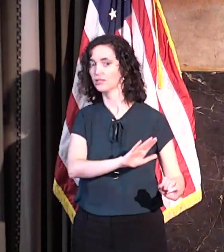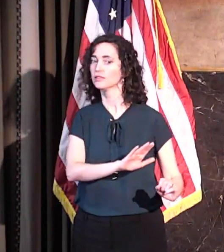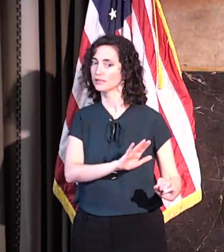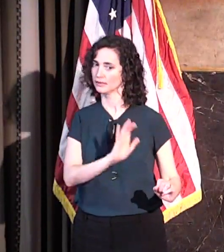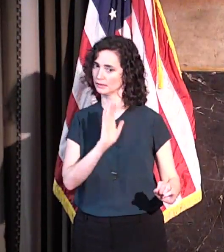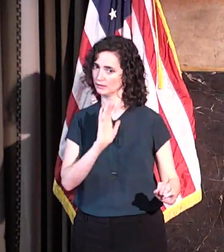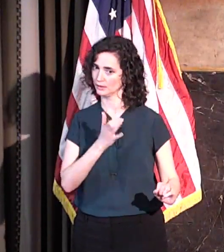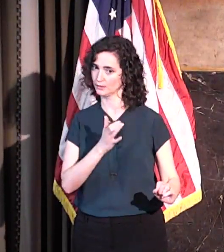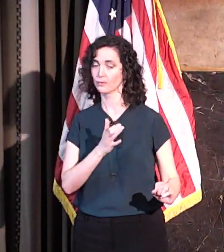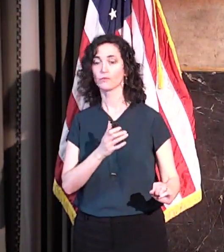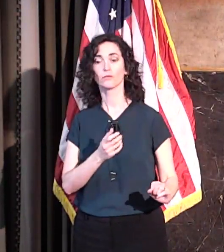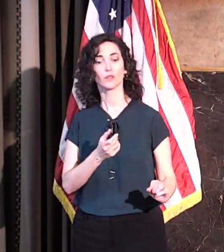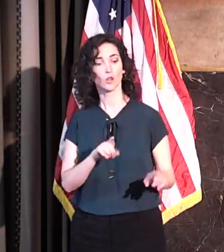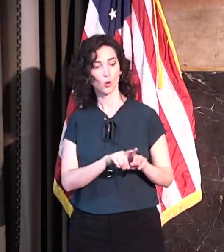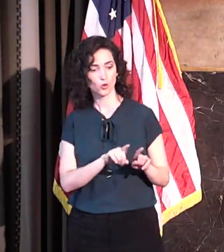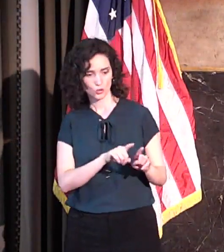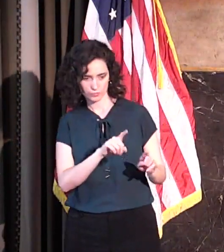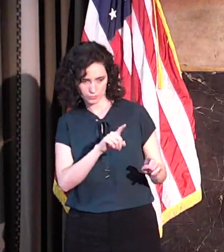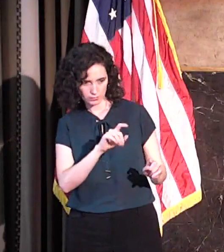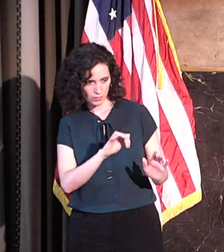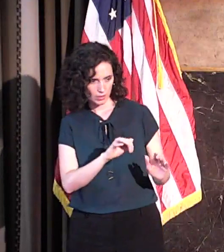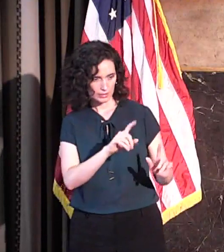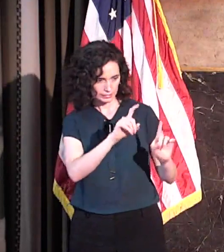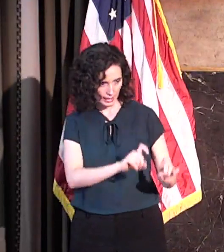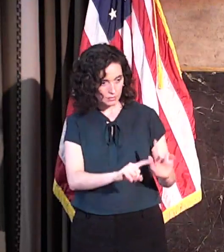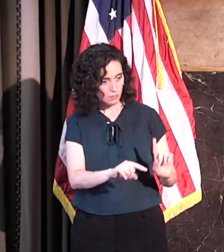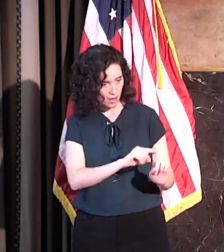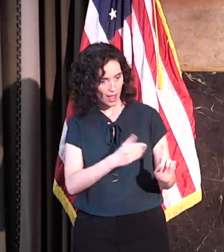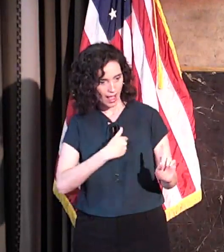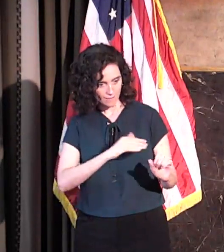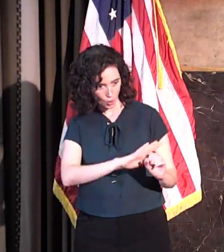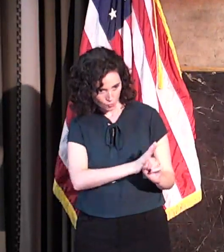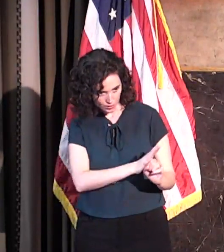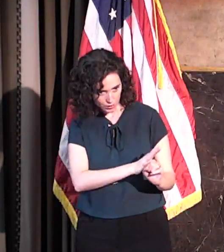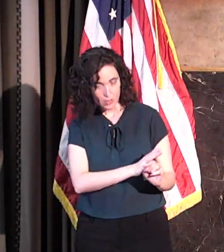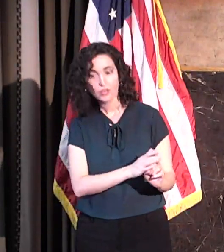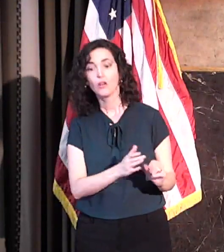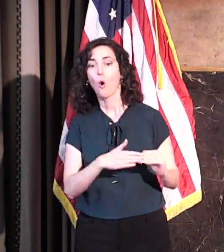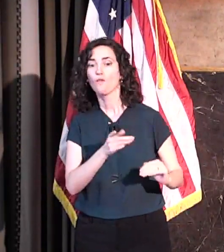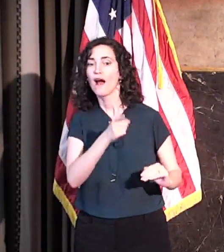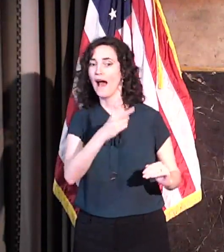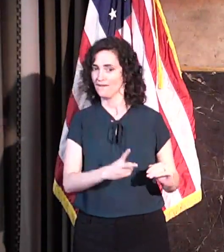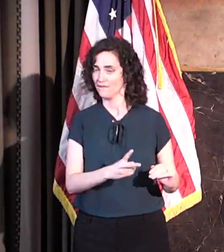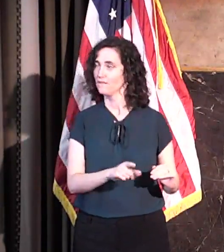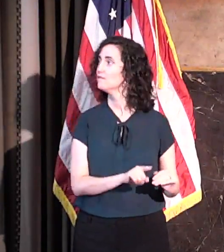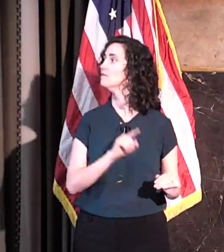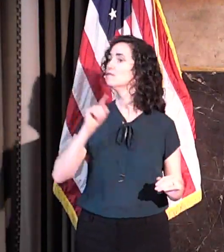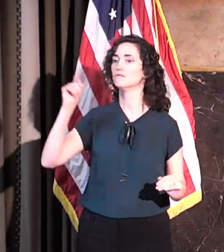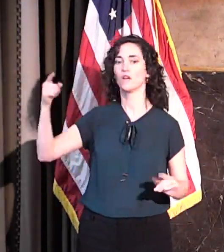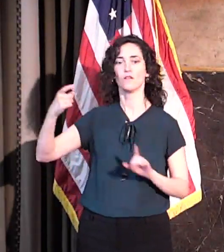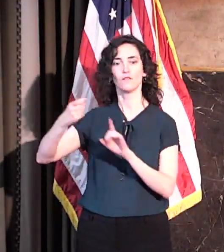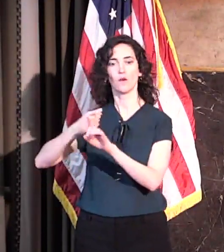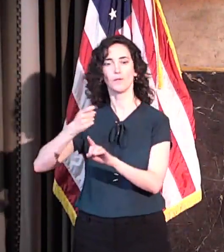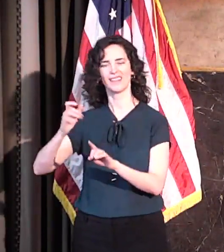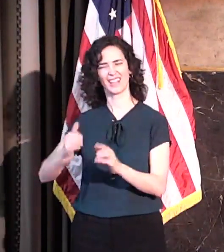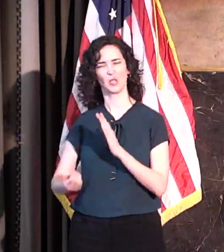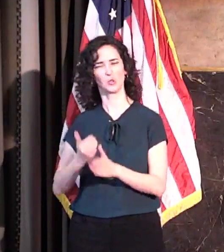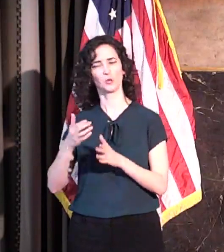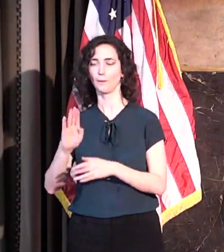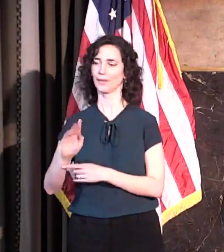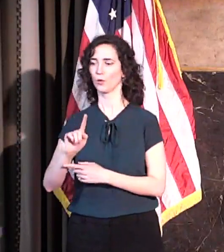more than half of all the suspected and confirmed cases of the UK variant, the B117 variant, are coming out of that